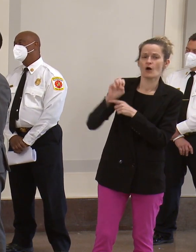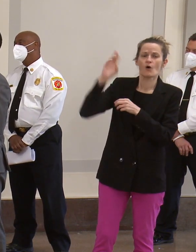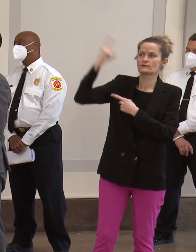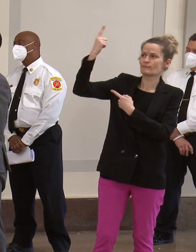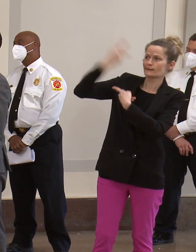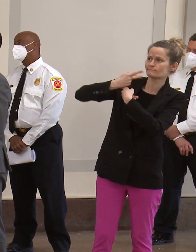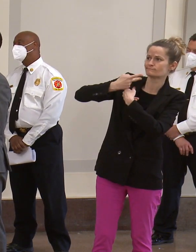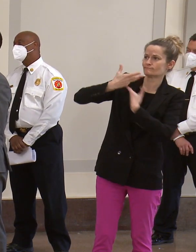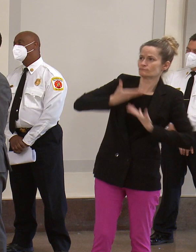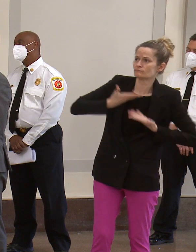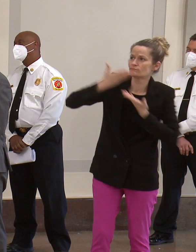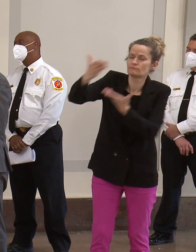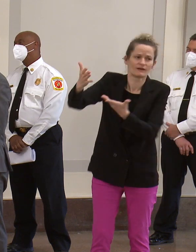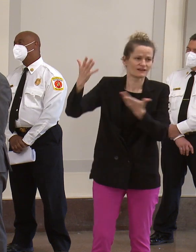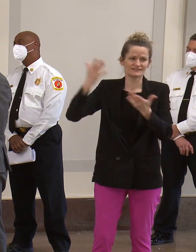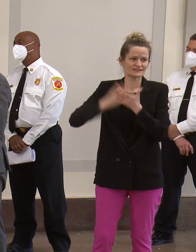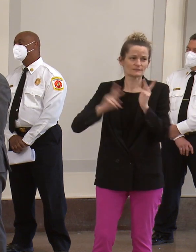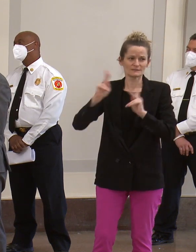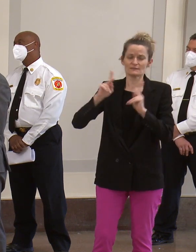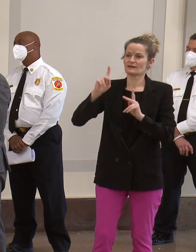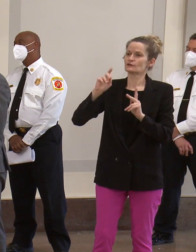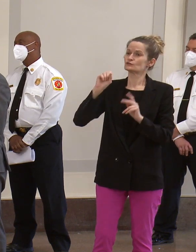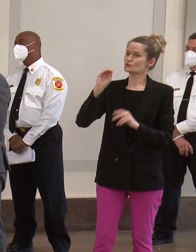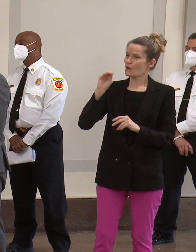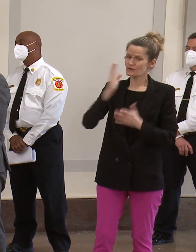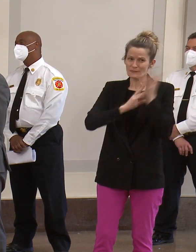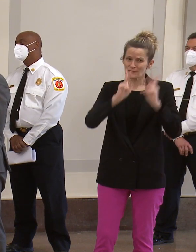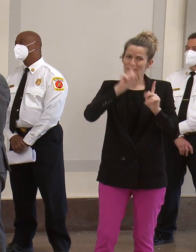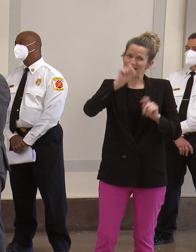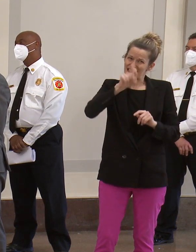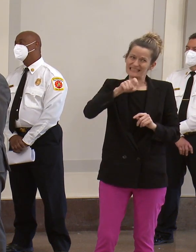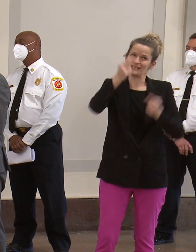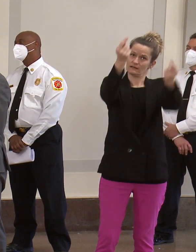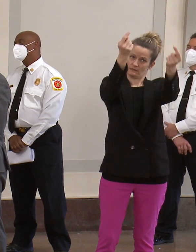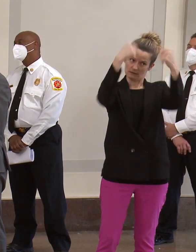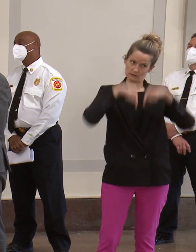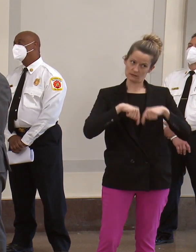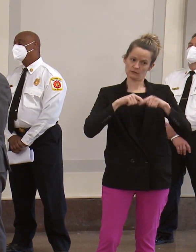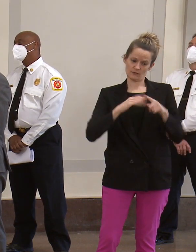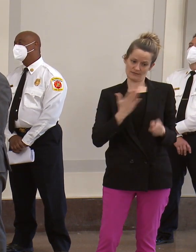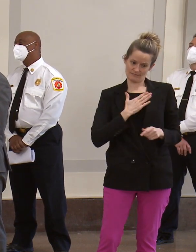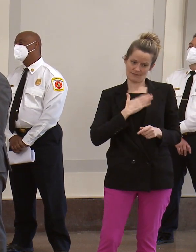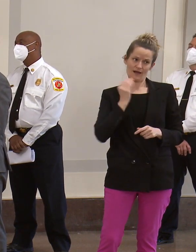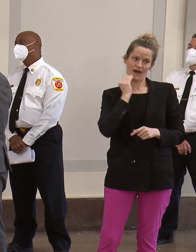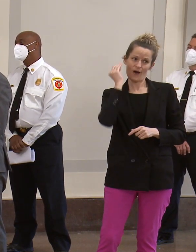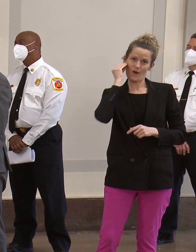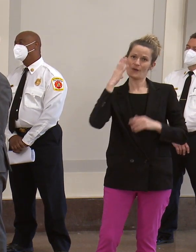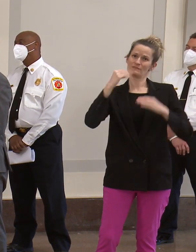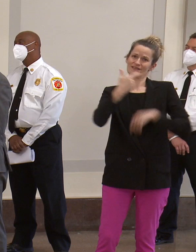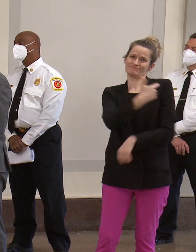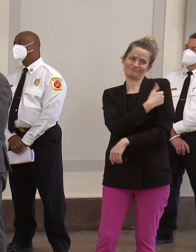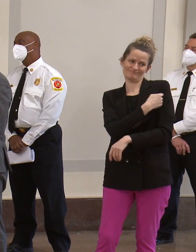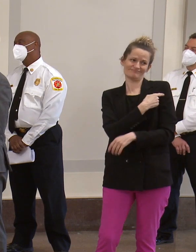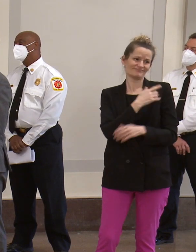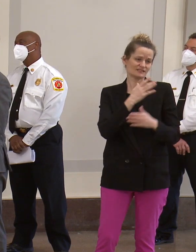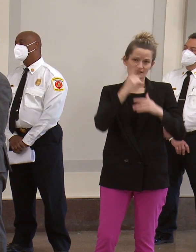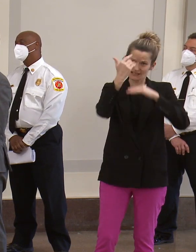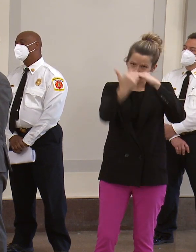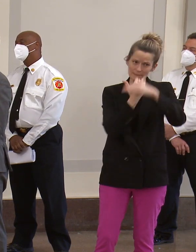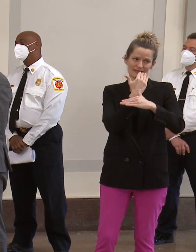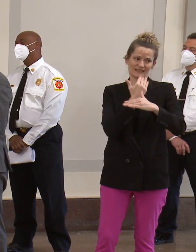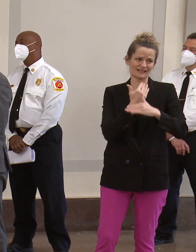need someone to come in and give them help. So when we go in there, we see that this is very necessary and very important,